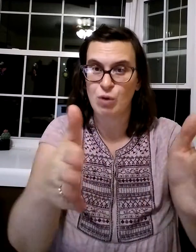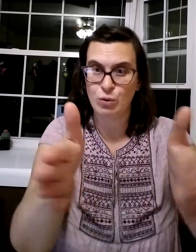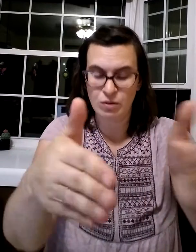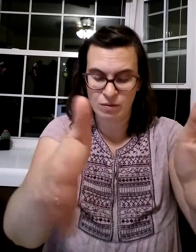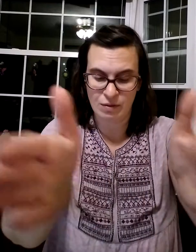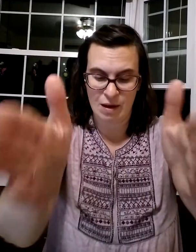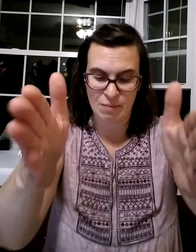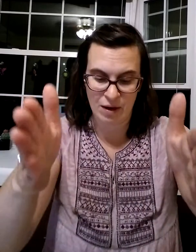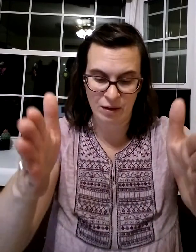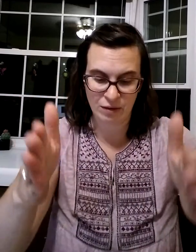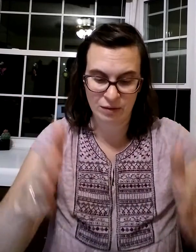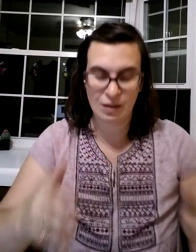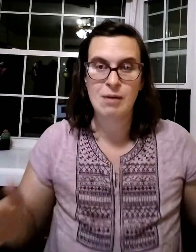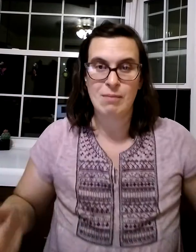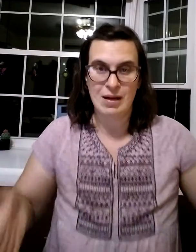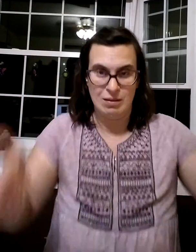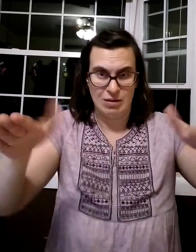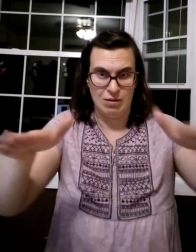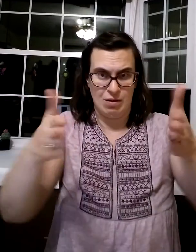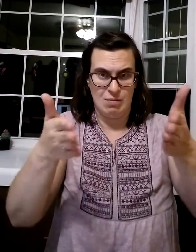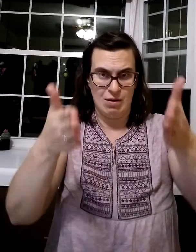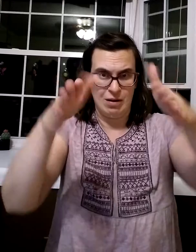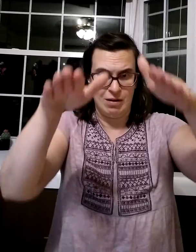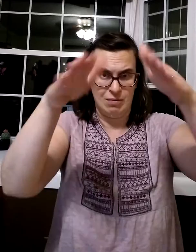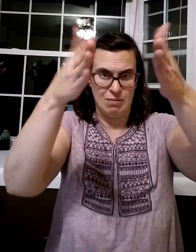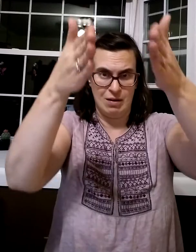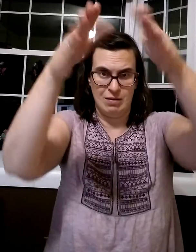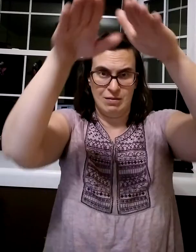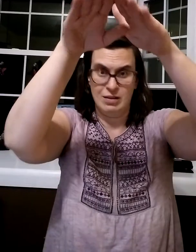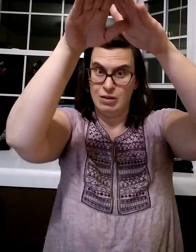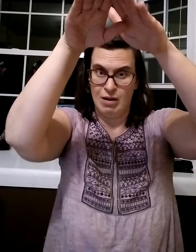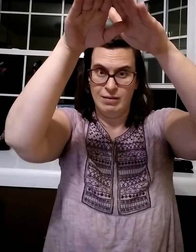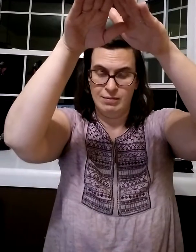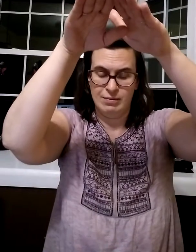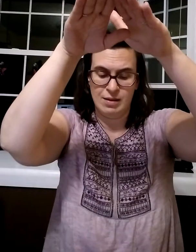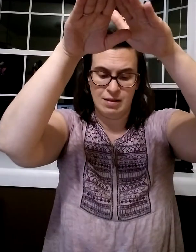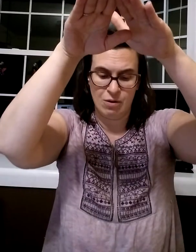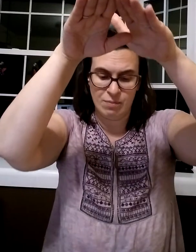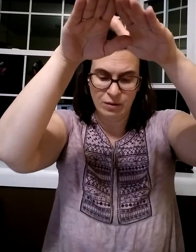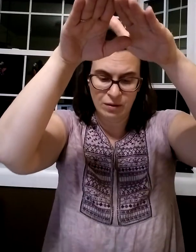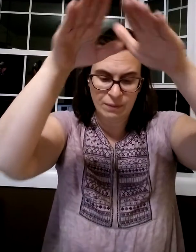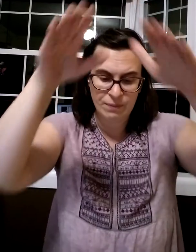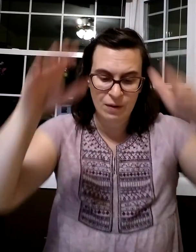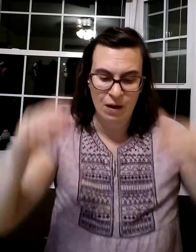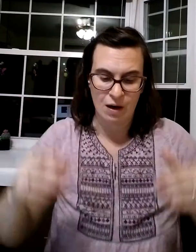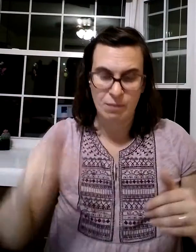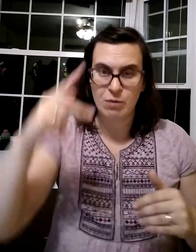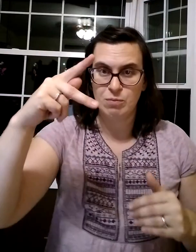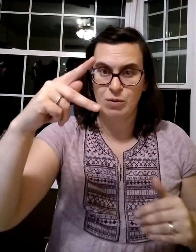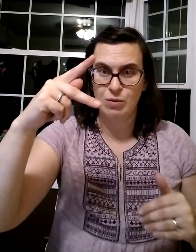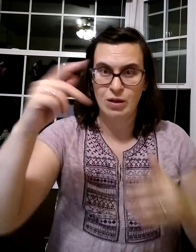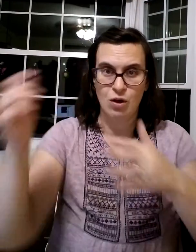Rhodes Empire, Mayans of Mesoamerica, make the ziggurat things that they would build, Punic